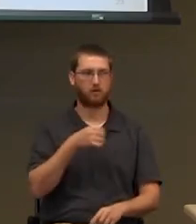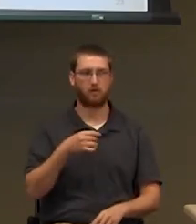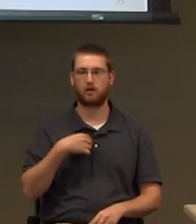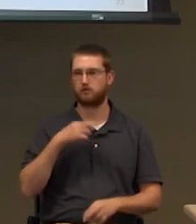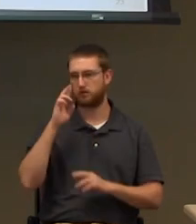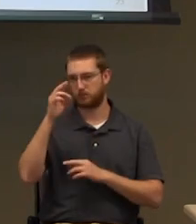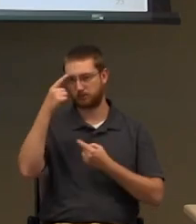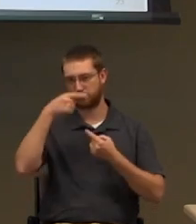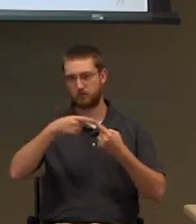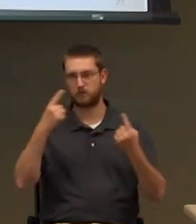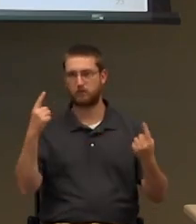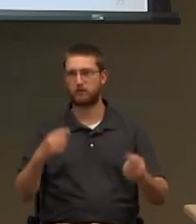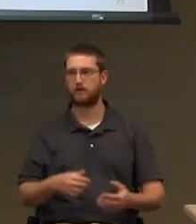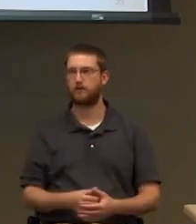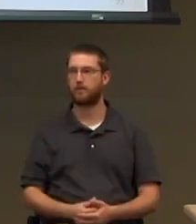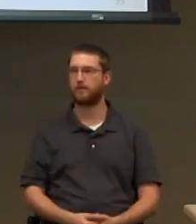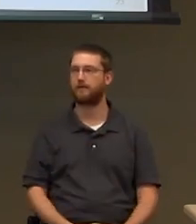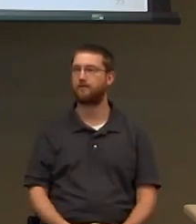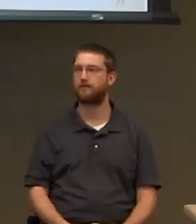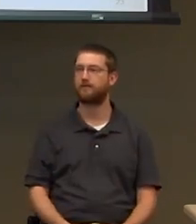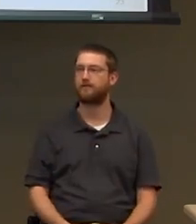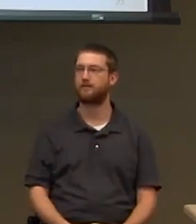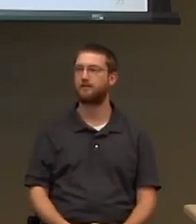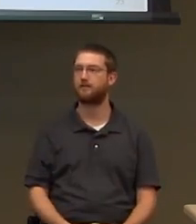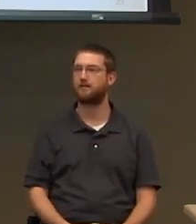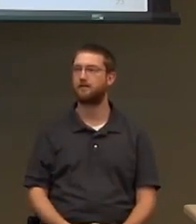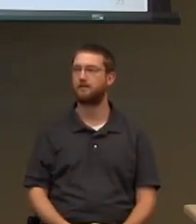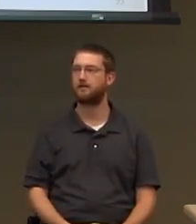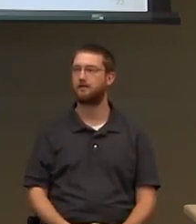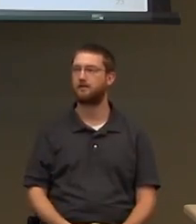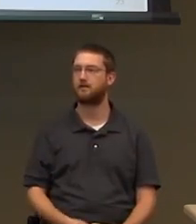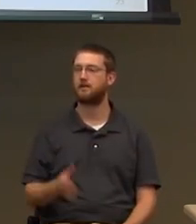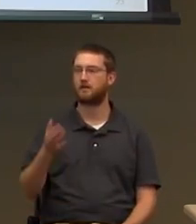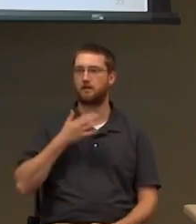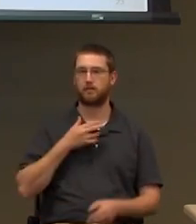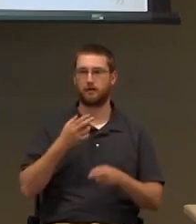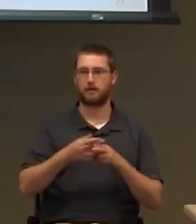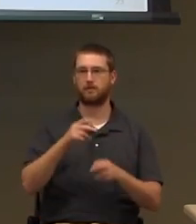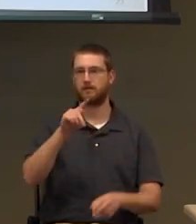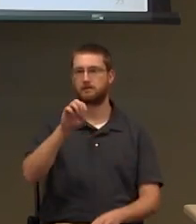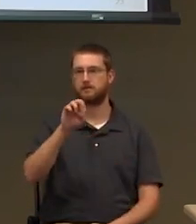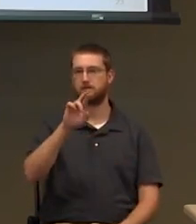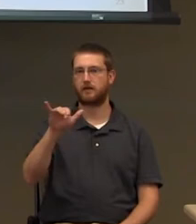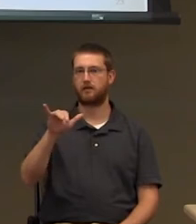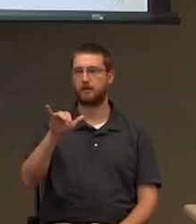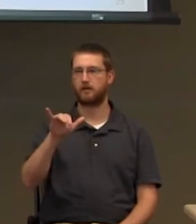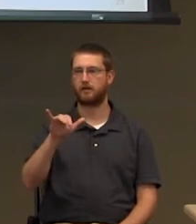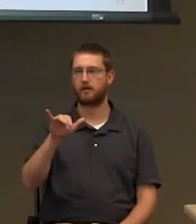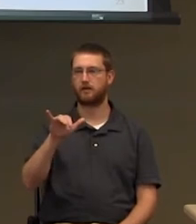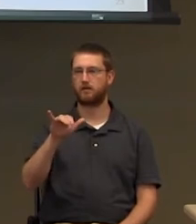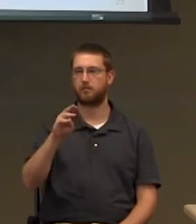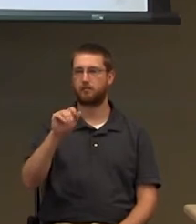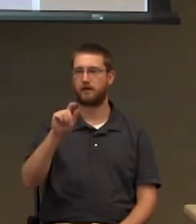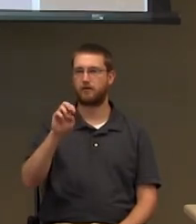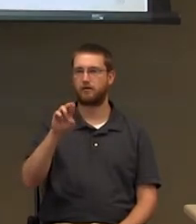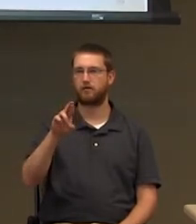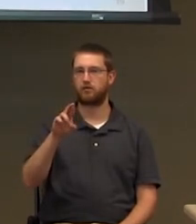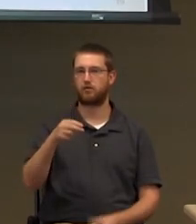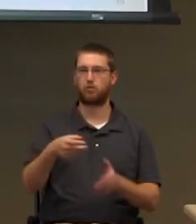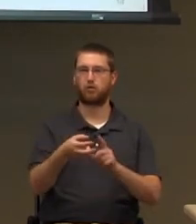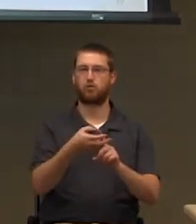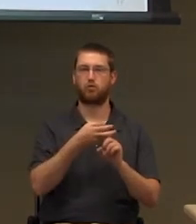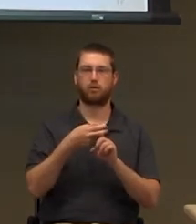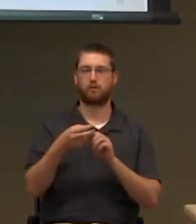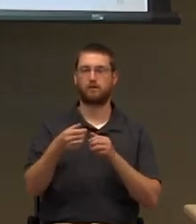disagree with this. All right, sir, you've been quietly patiently waiting. Question has to do with the recruitment fund. You know,